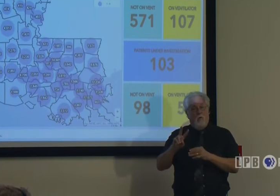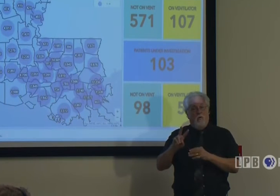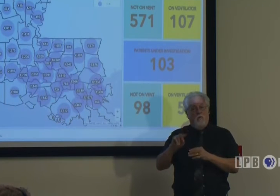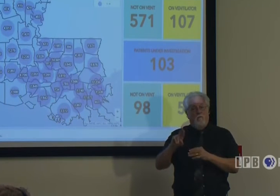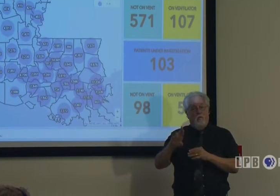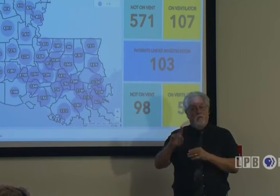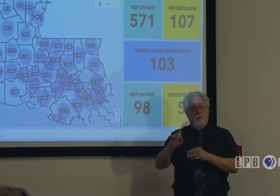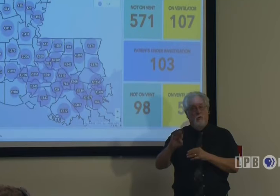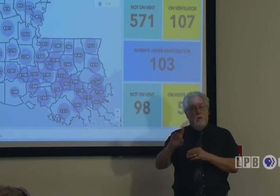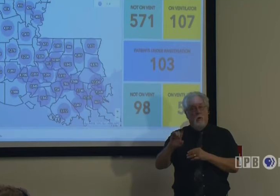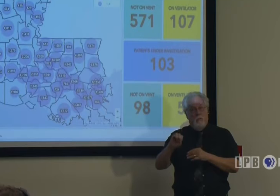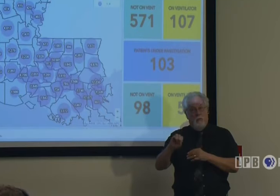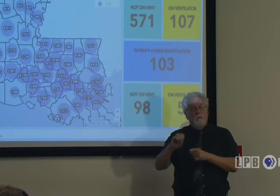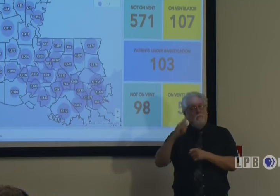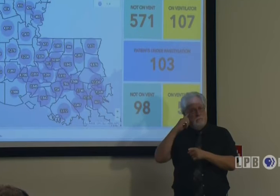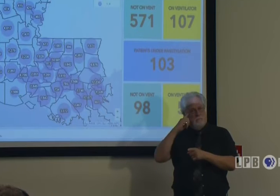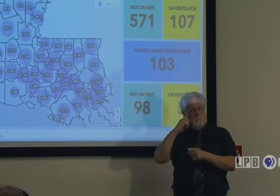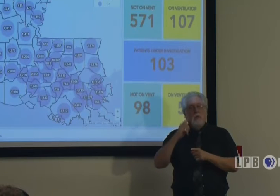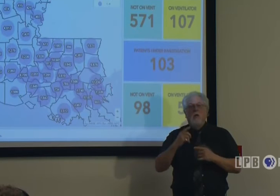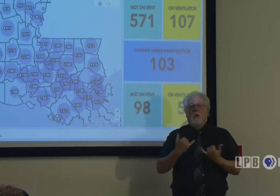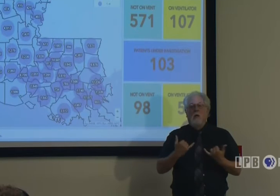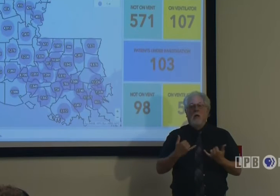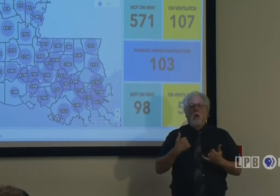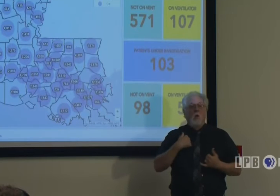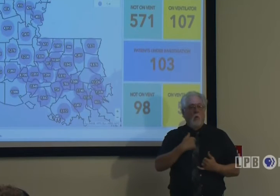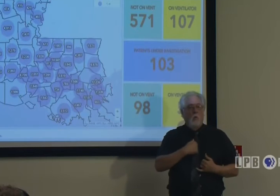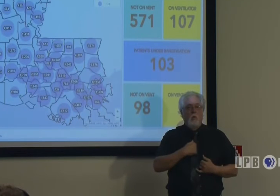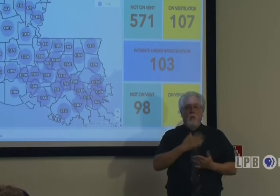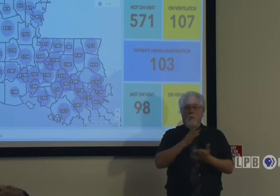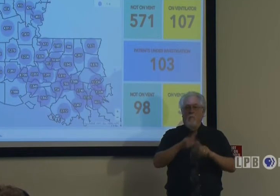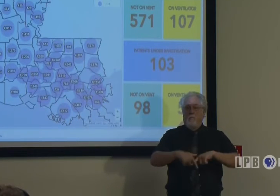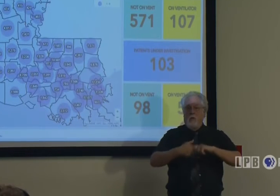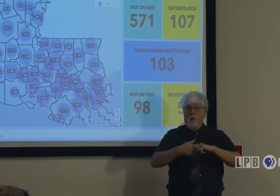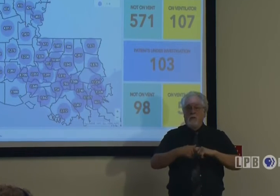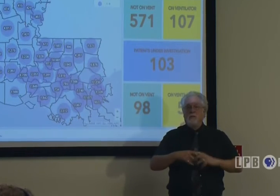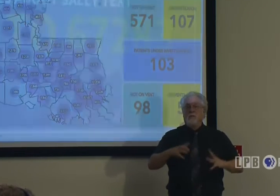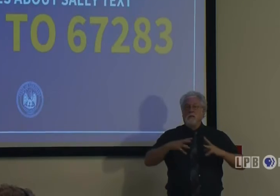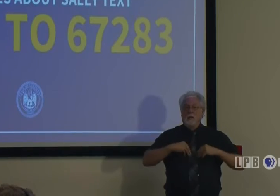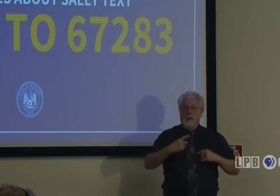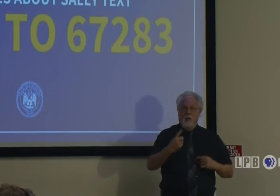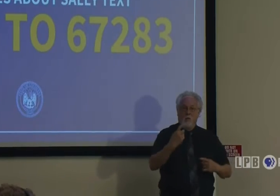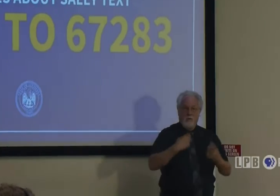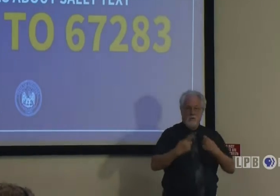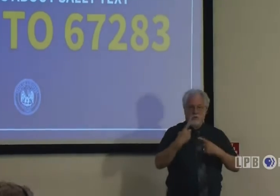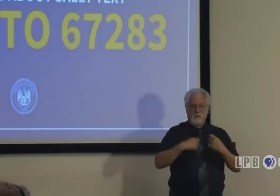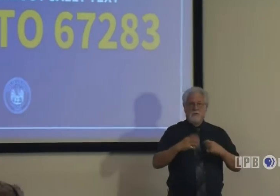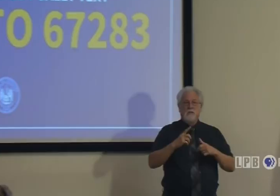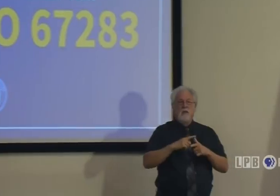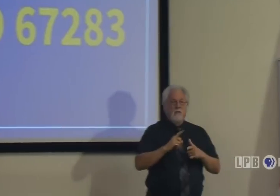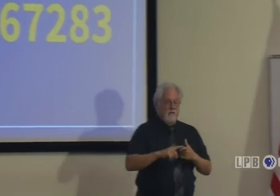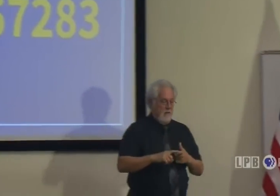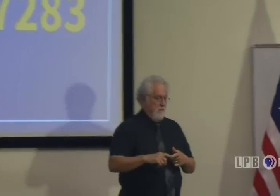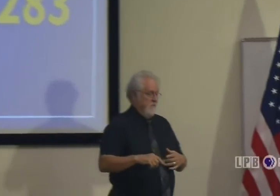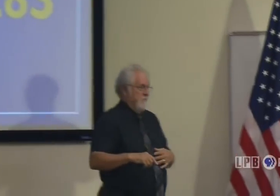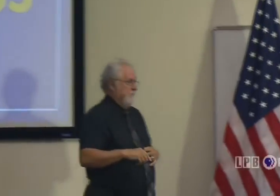of that. So at this time, we're going to pause and take a few questions, and then